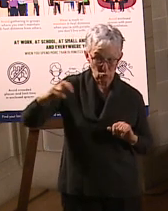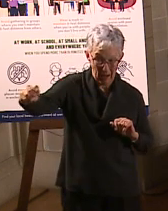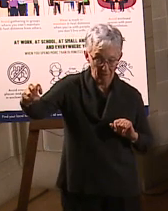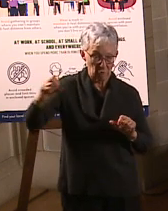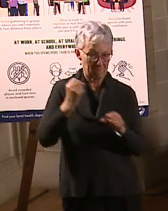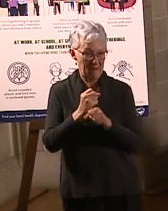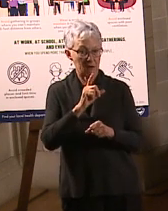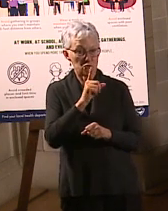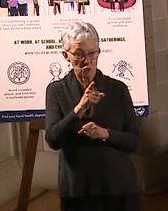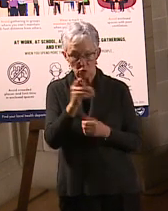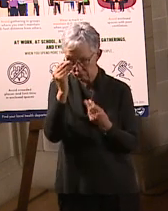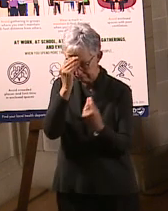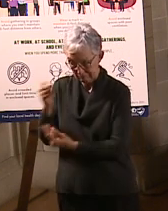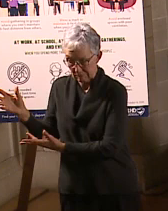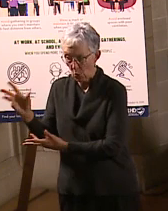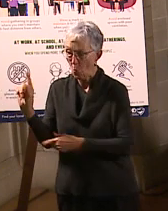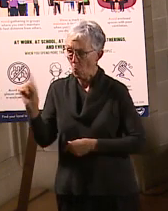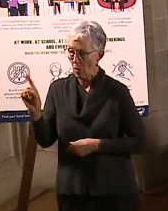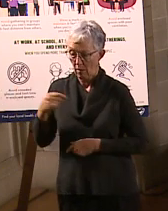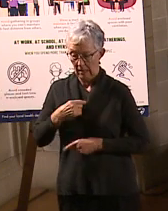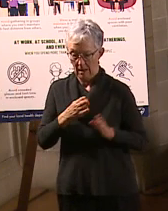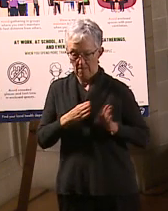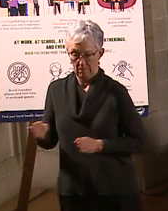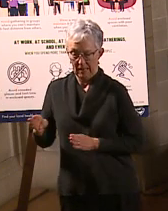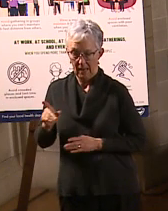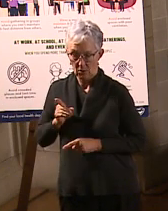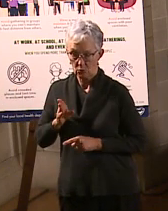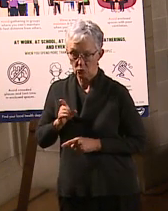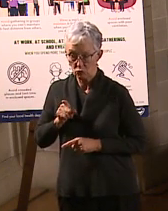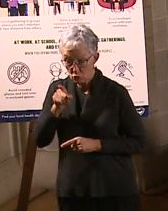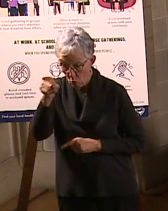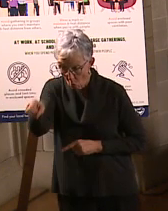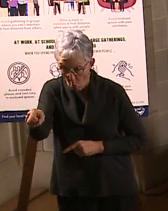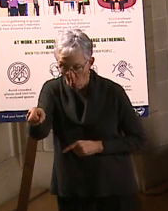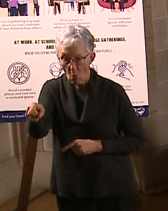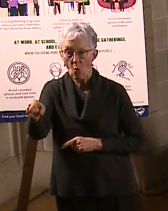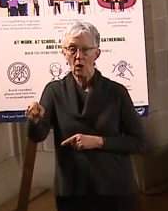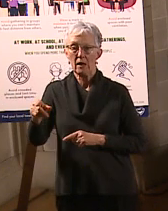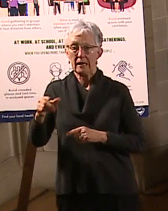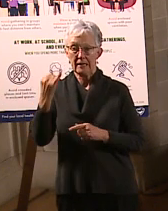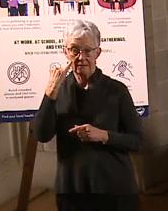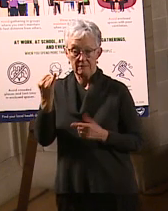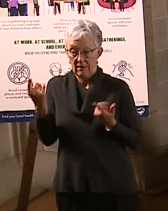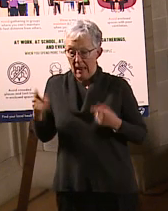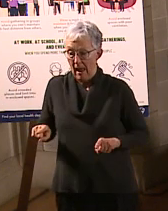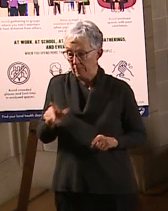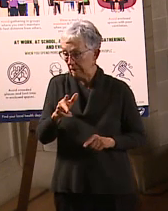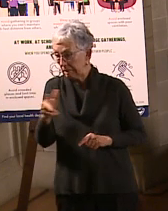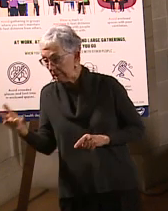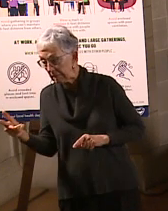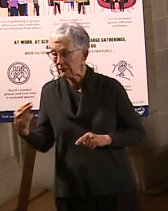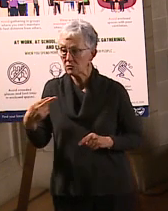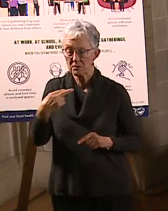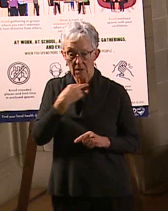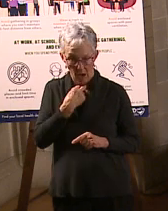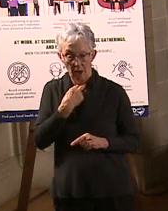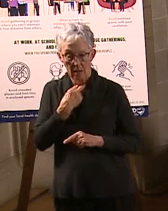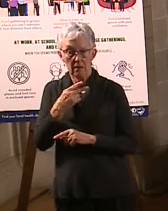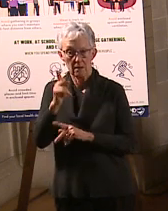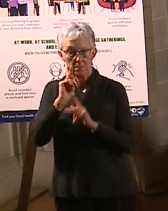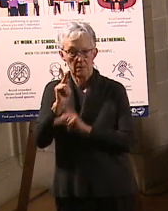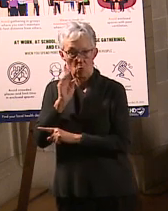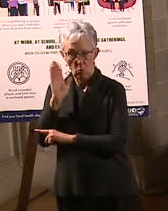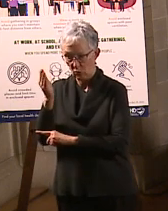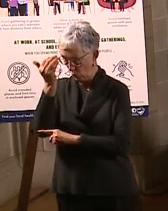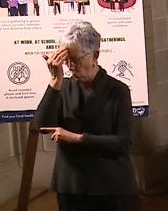going and the route that you'll be taking. If you become stranded and don't have communication, this information will help rescue